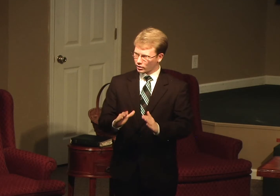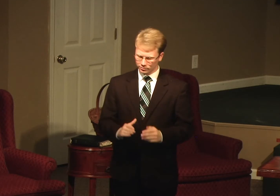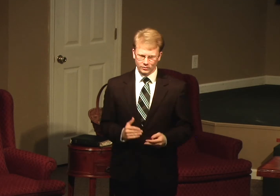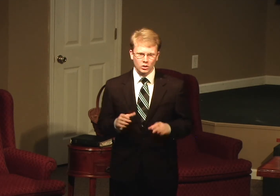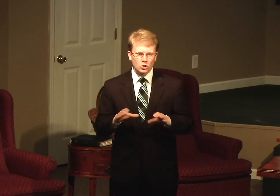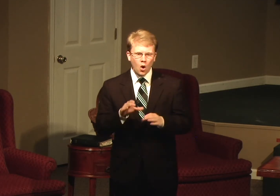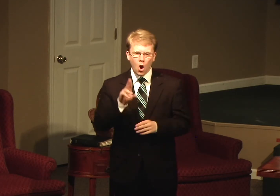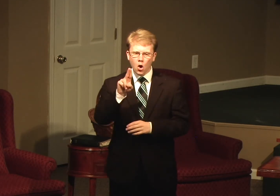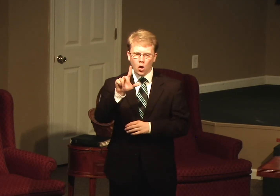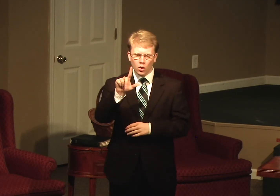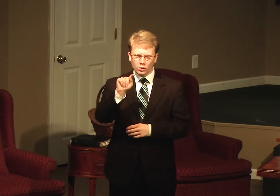Before the